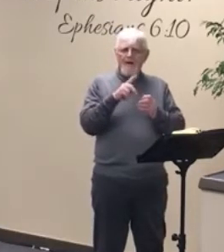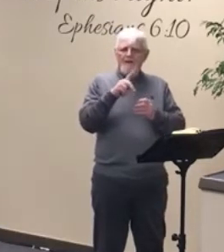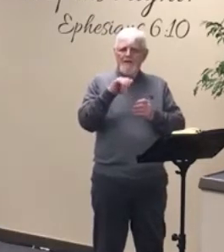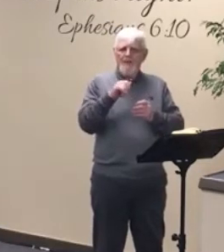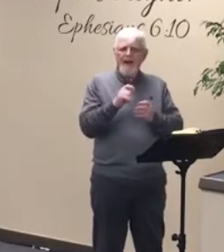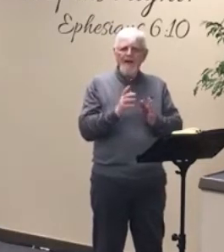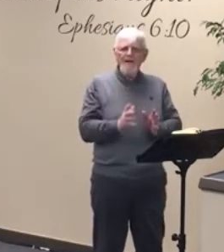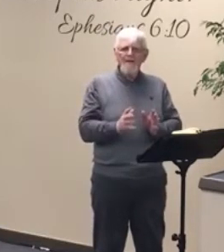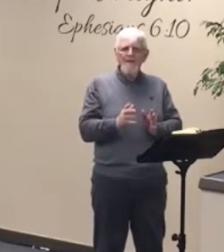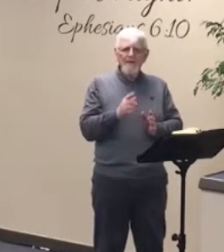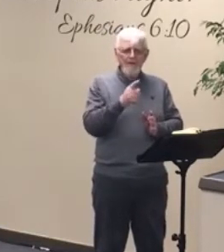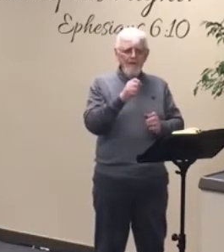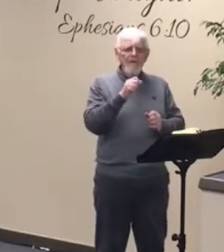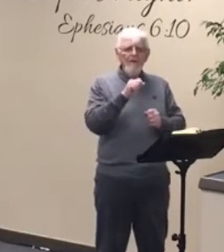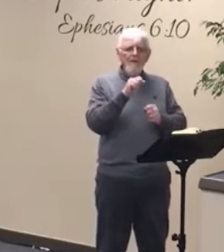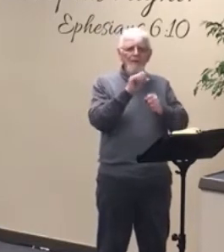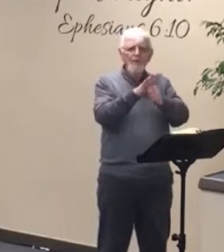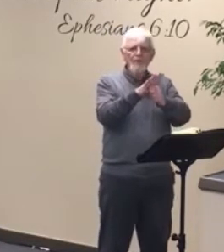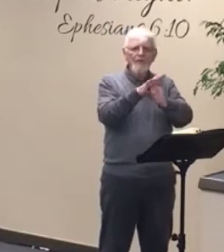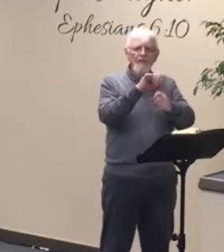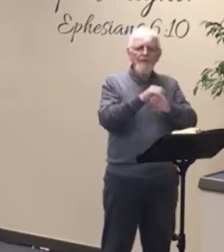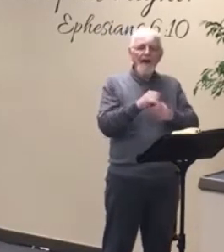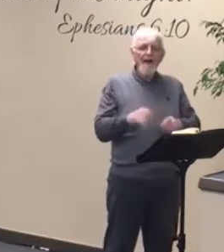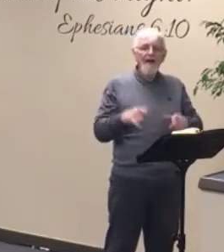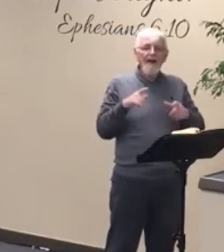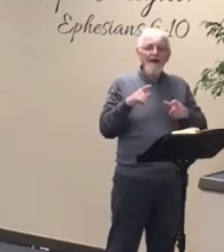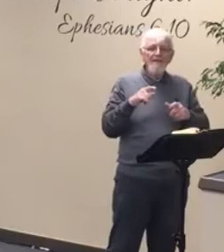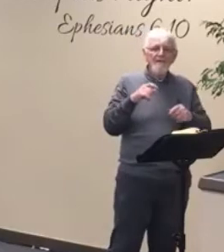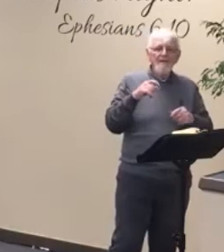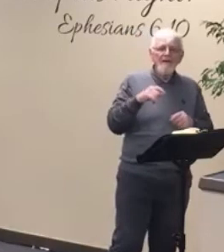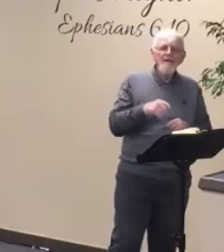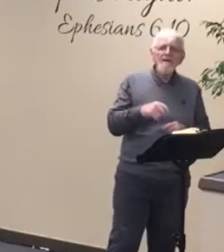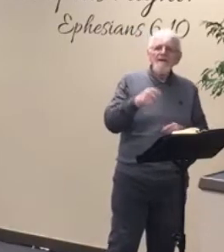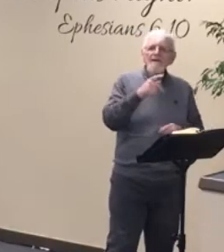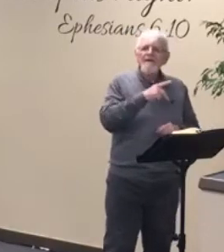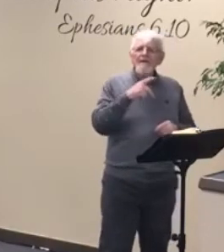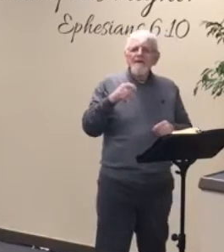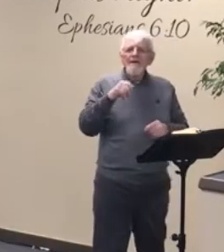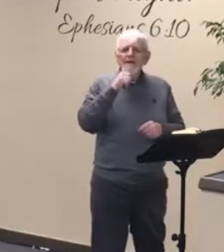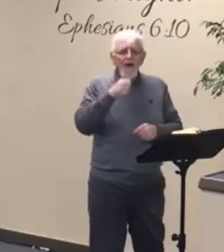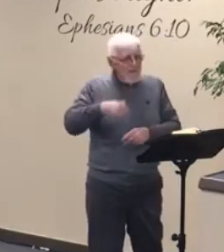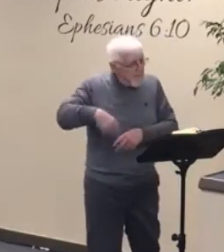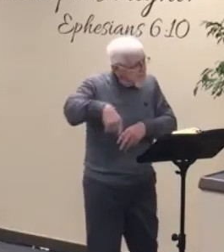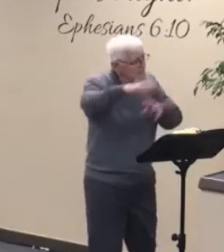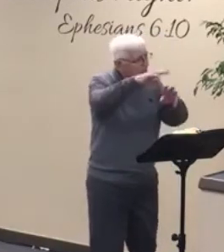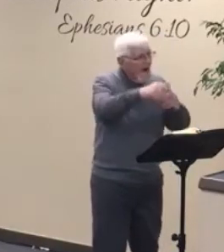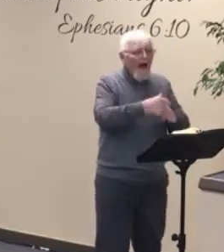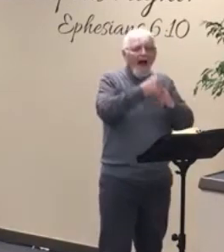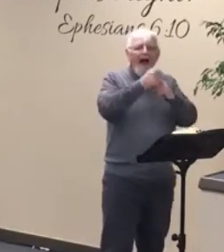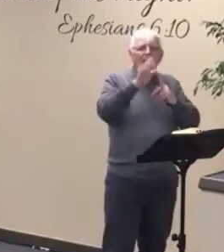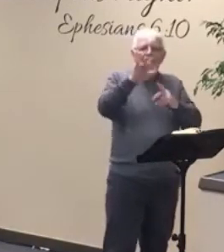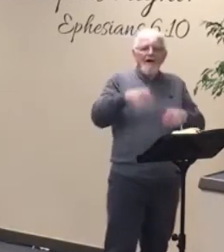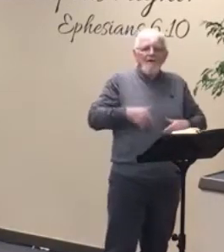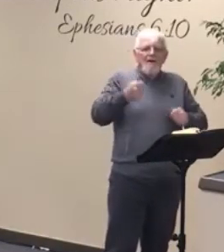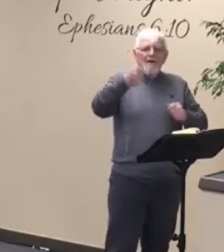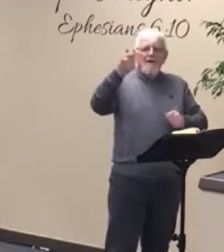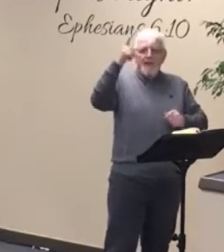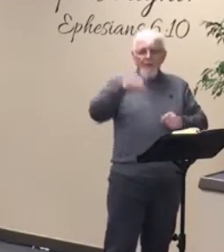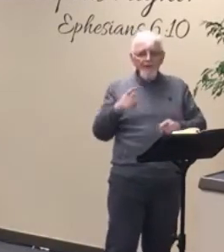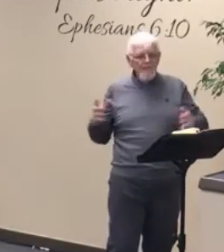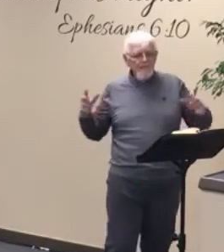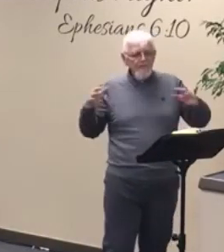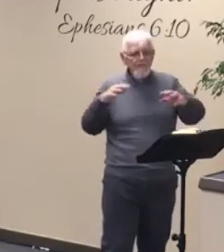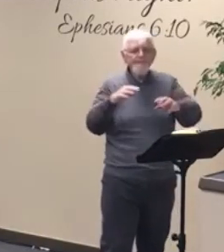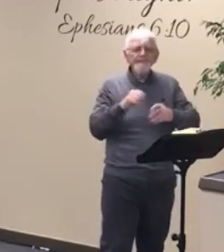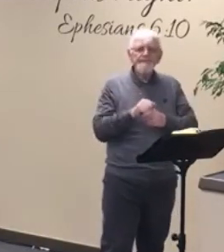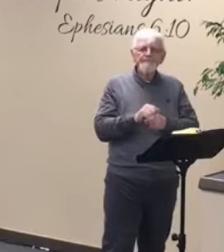Hereby ye shall be proved. By the life of Pharaoh, ye shall not go forth hence, except your younger brother come hither.